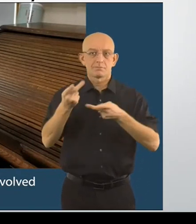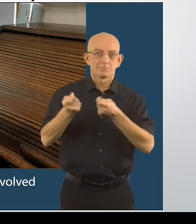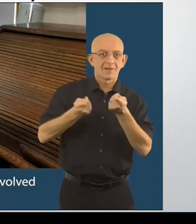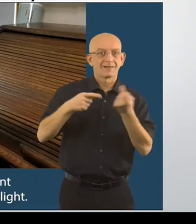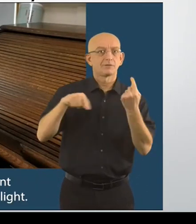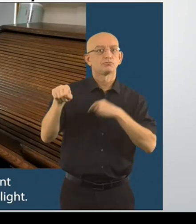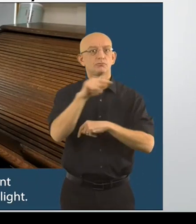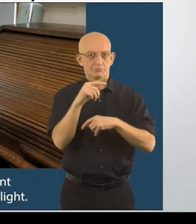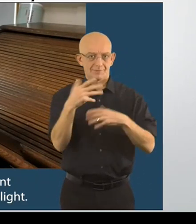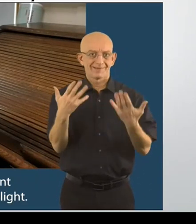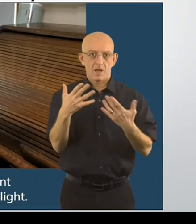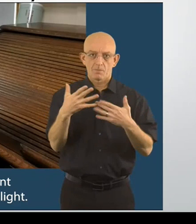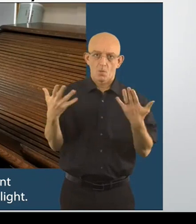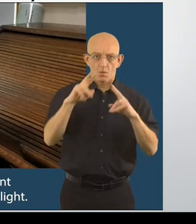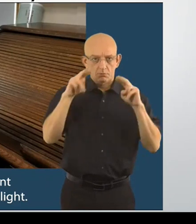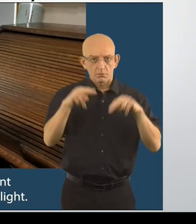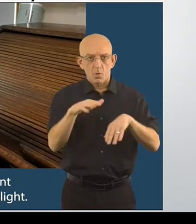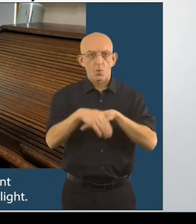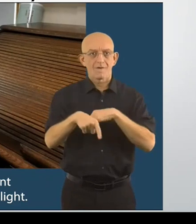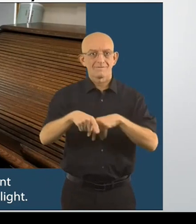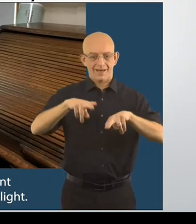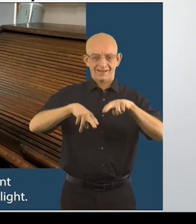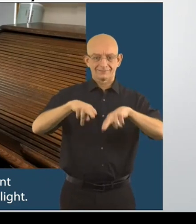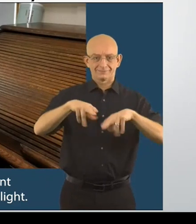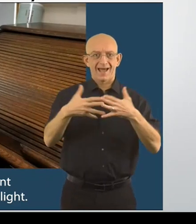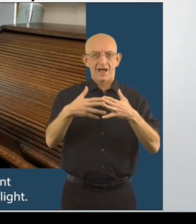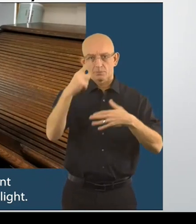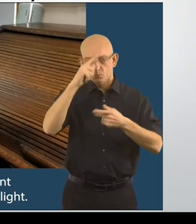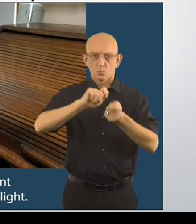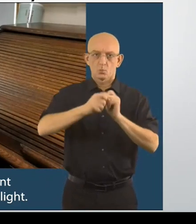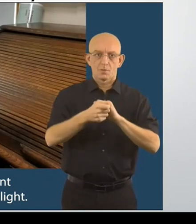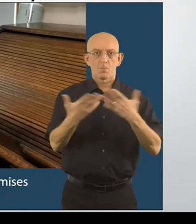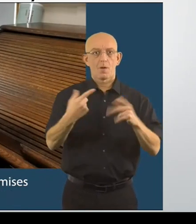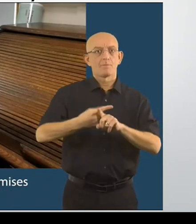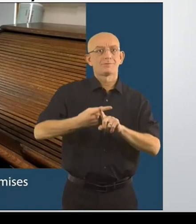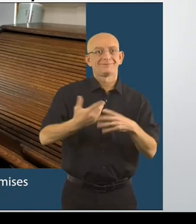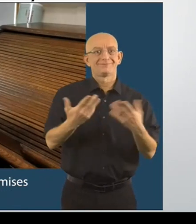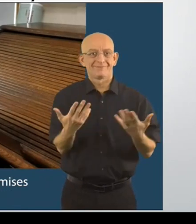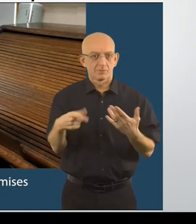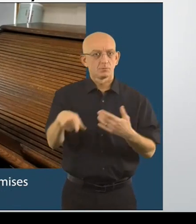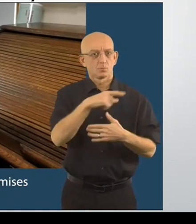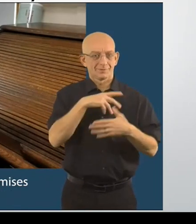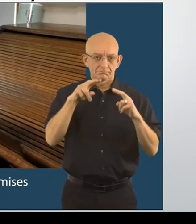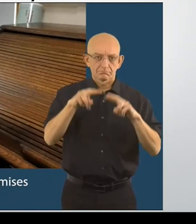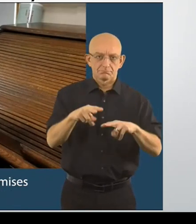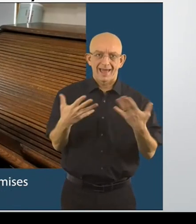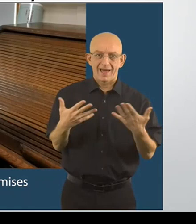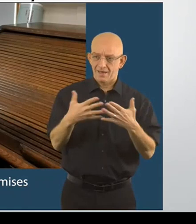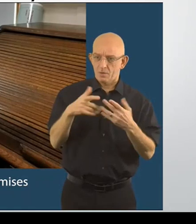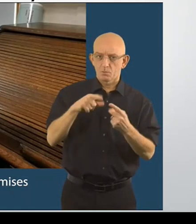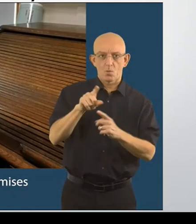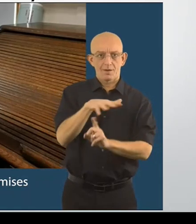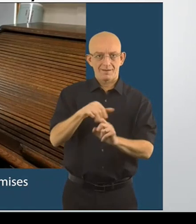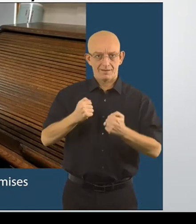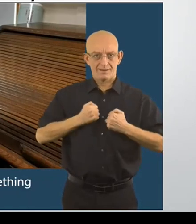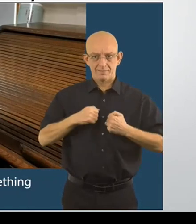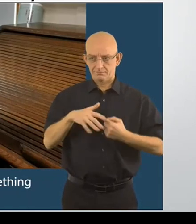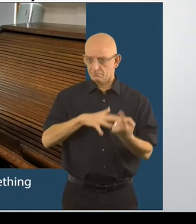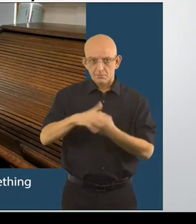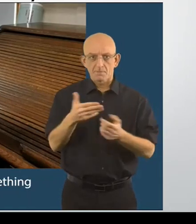and also the management, so that we can look at assessments in a much more kind of favourable light. Practically, we've looked at